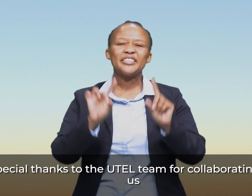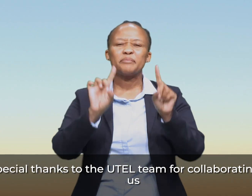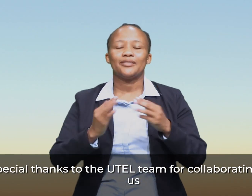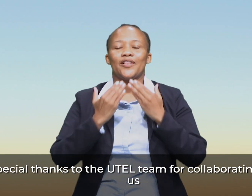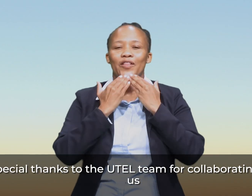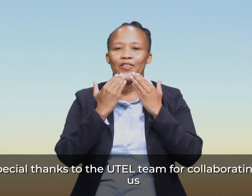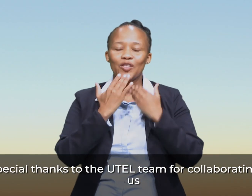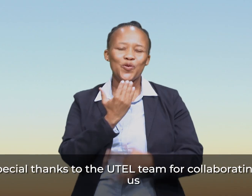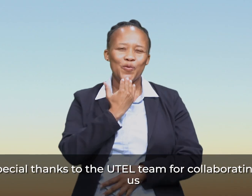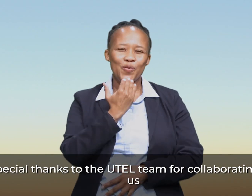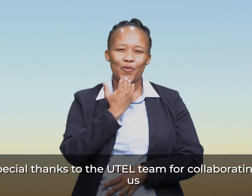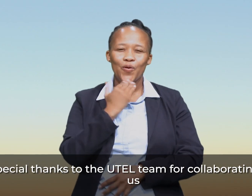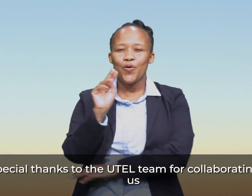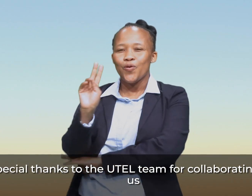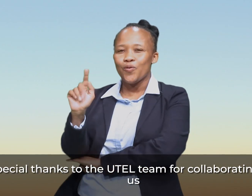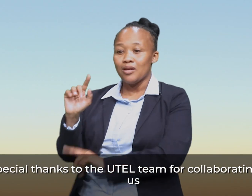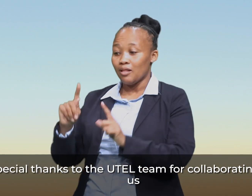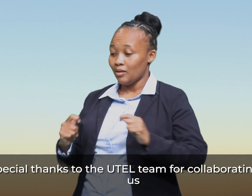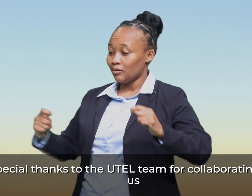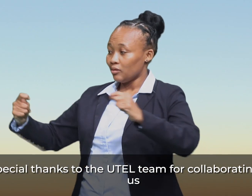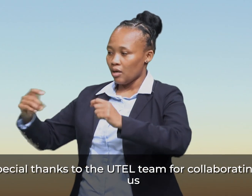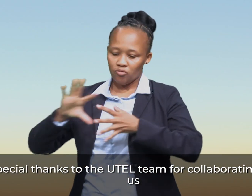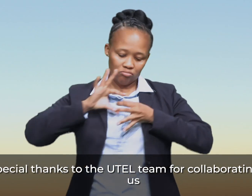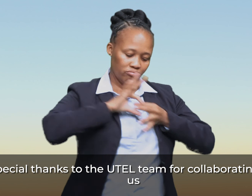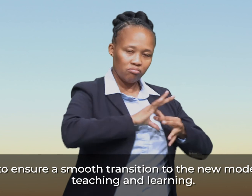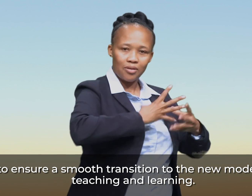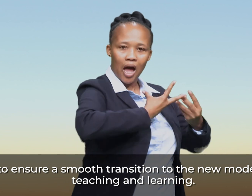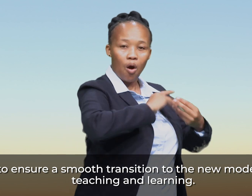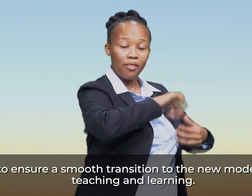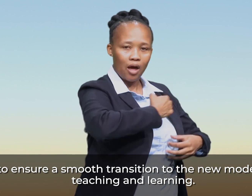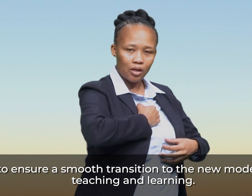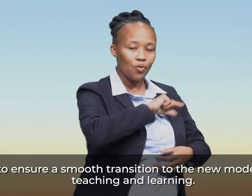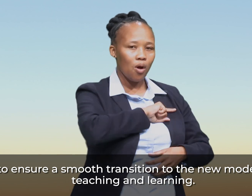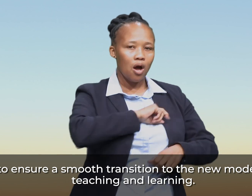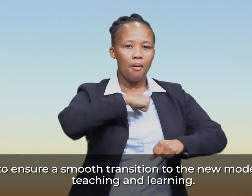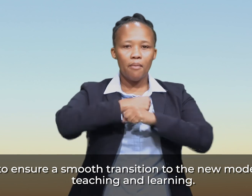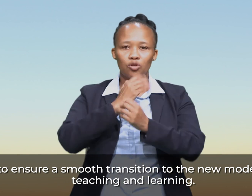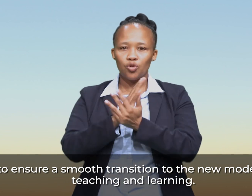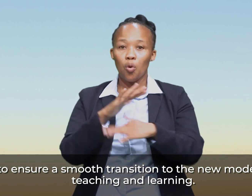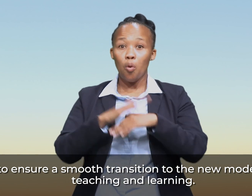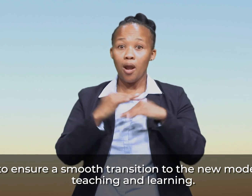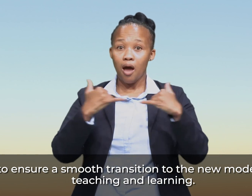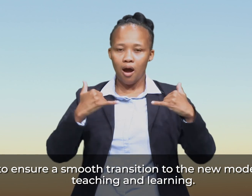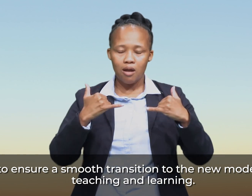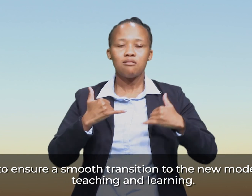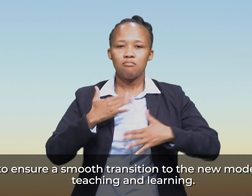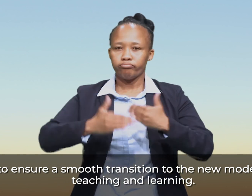A special thanks to the UTLO team for collaborating with us to ensure a smooth transition to the new mode of teaching and